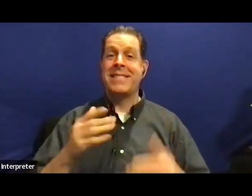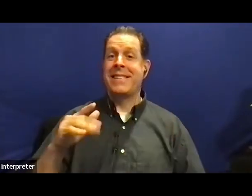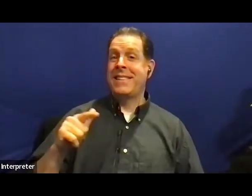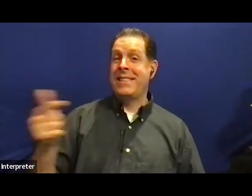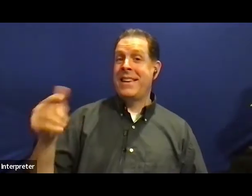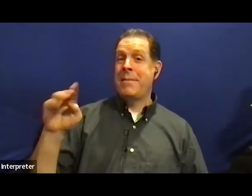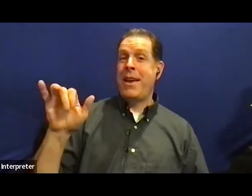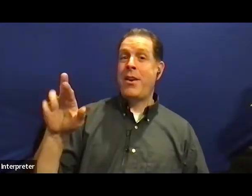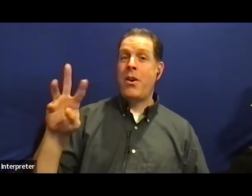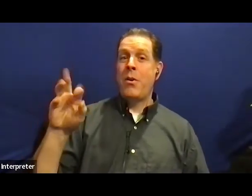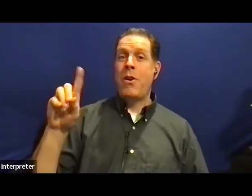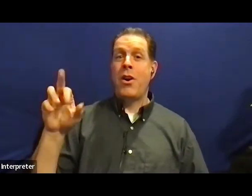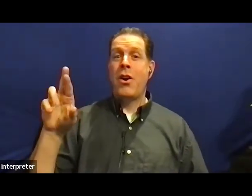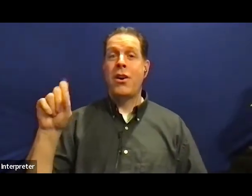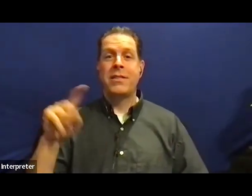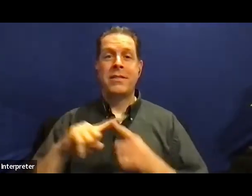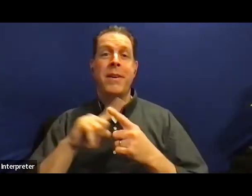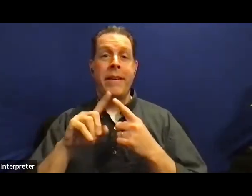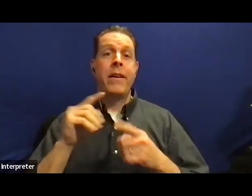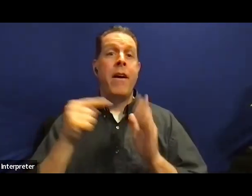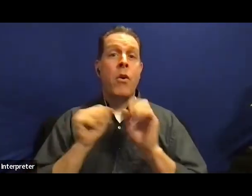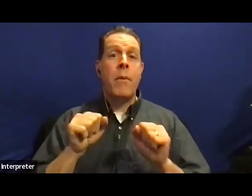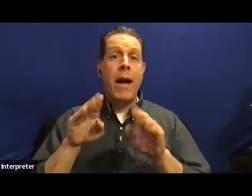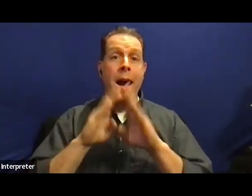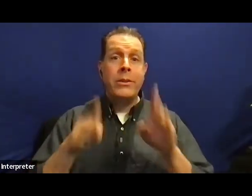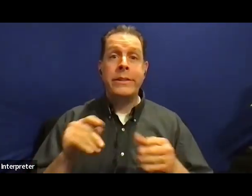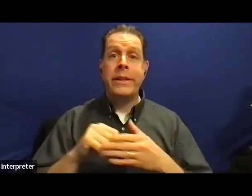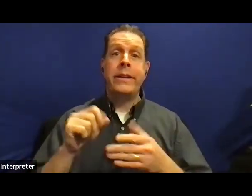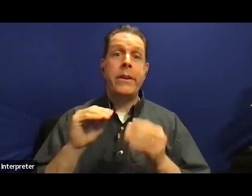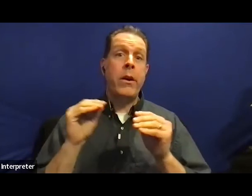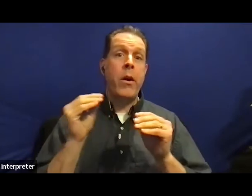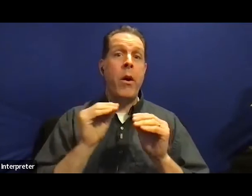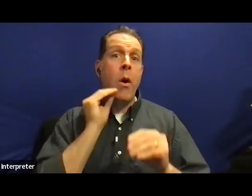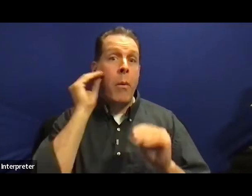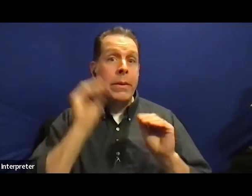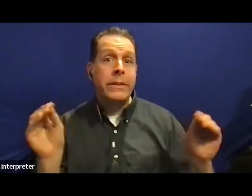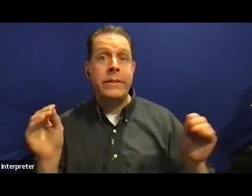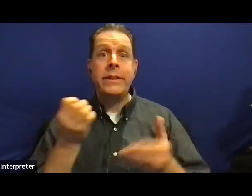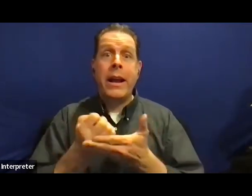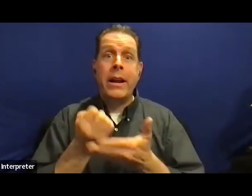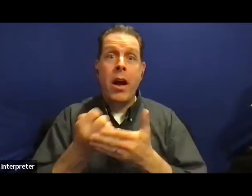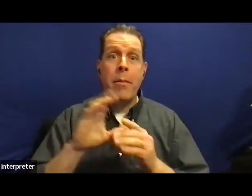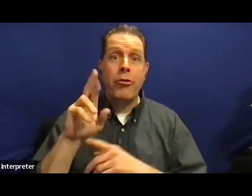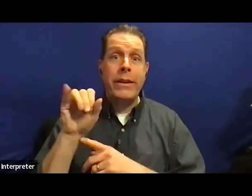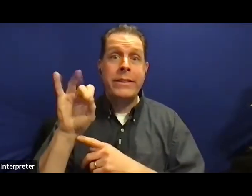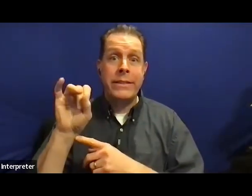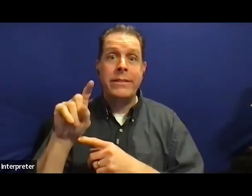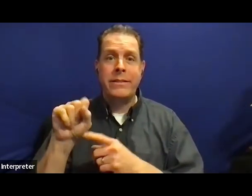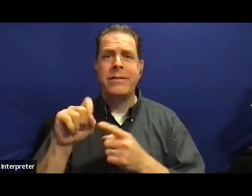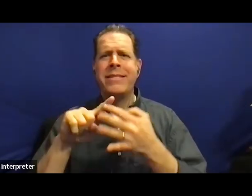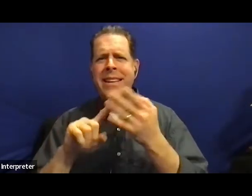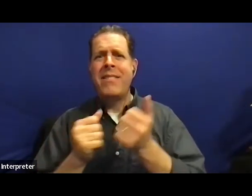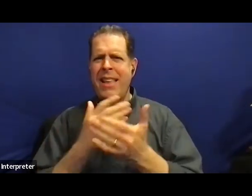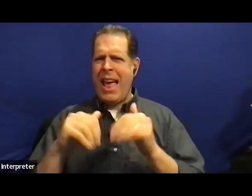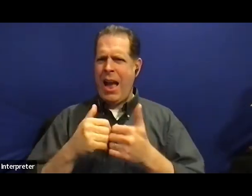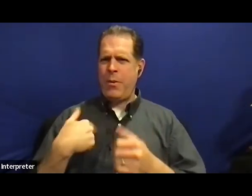of affordable housing, homelessness, public safety, and recovering from the global health and economic crisis, and how we can and will